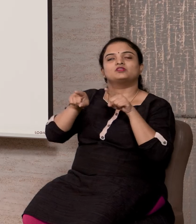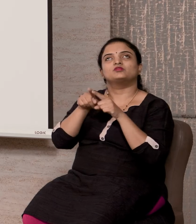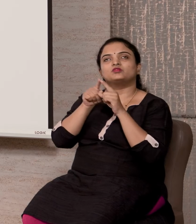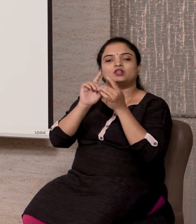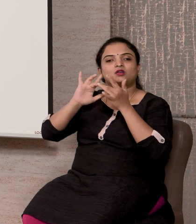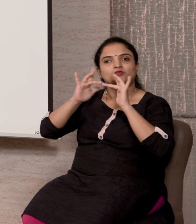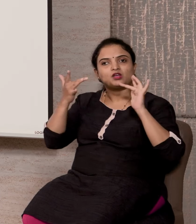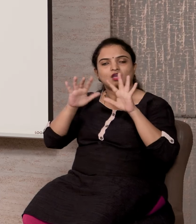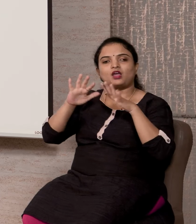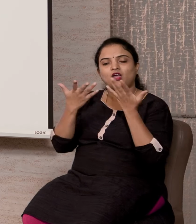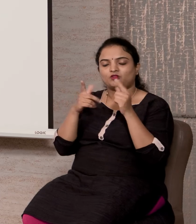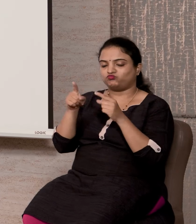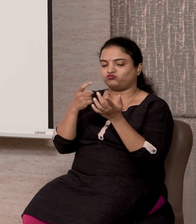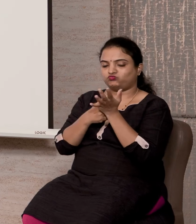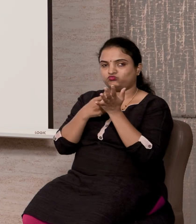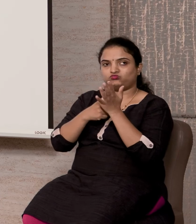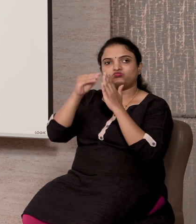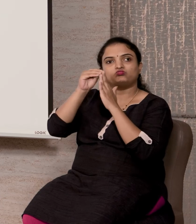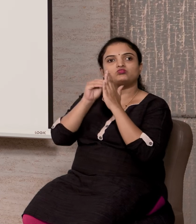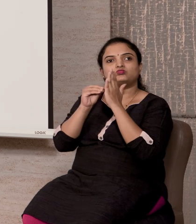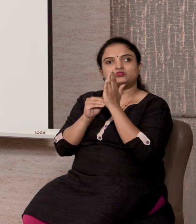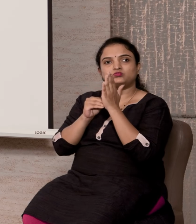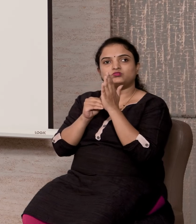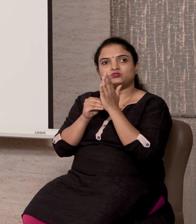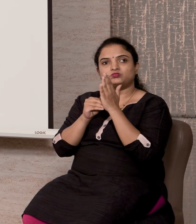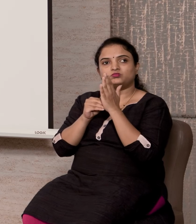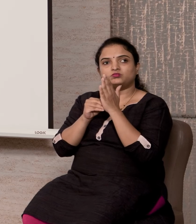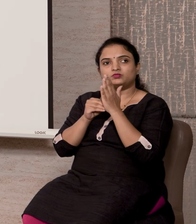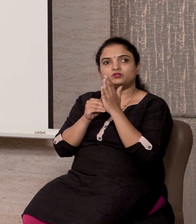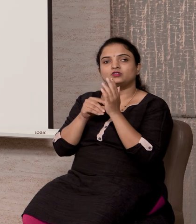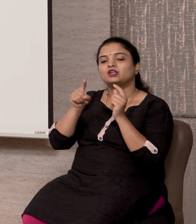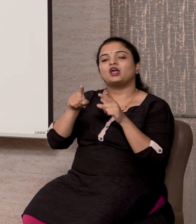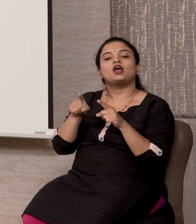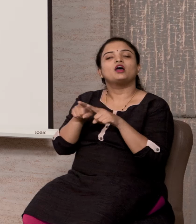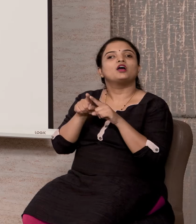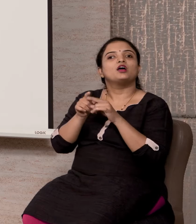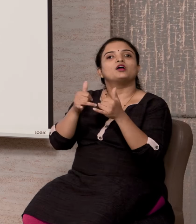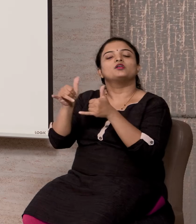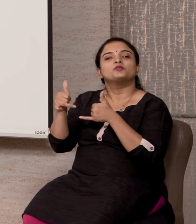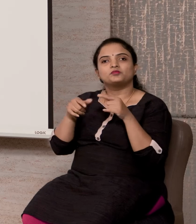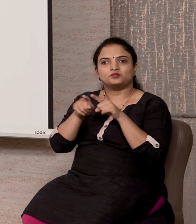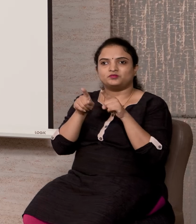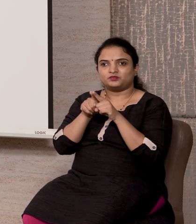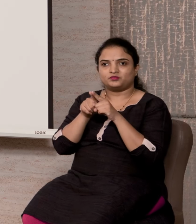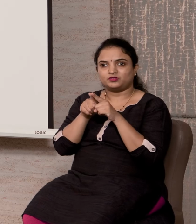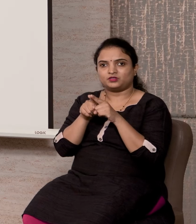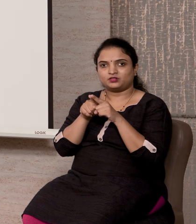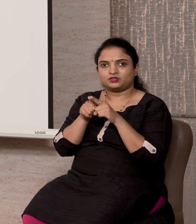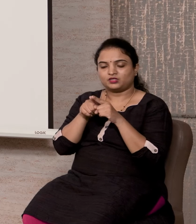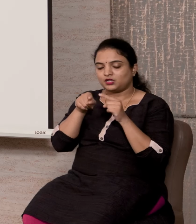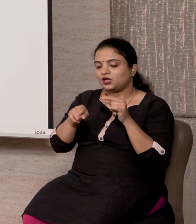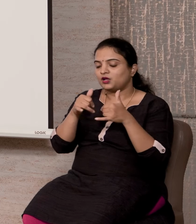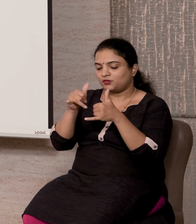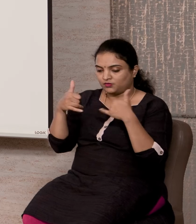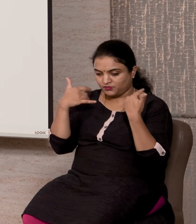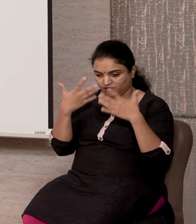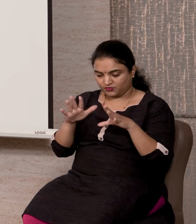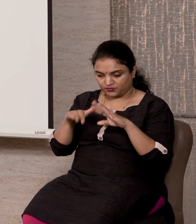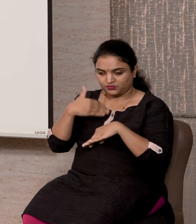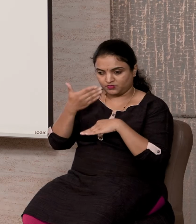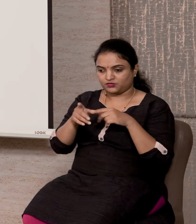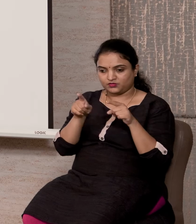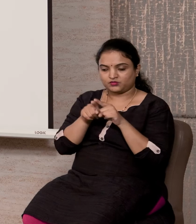content accessibility guidelines, right? So these are again games, by the way, right? So these are all games that the player will play, but after playing the game, they will